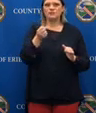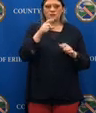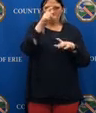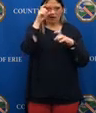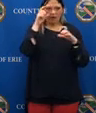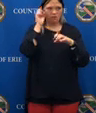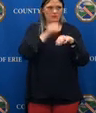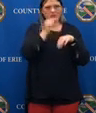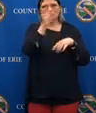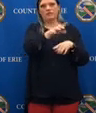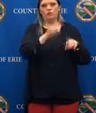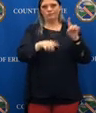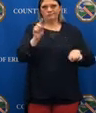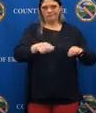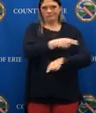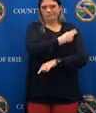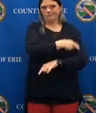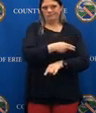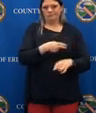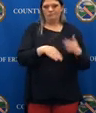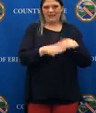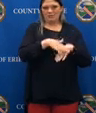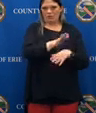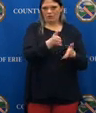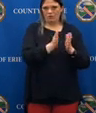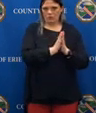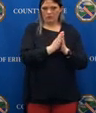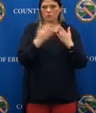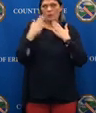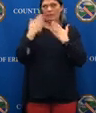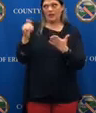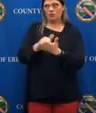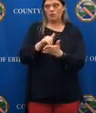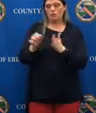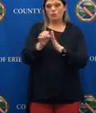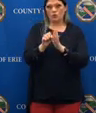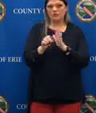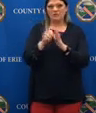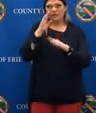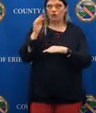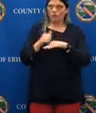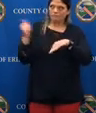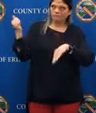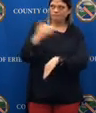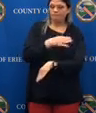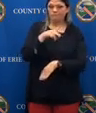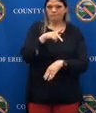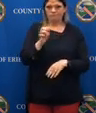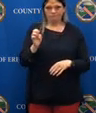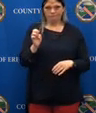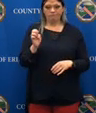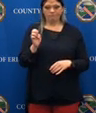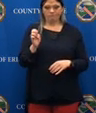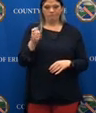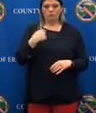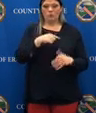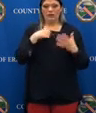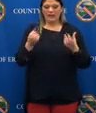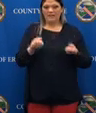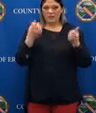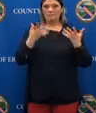to various hospitals based on the request today. So thank you to New York State for delivering those PPEs. We have a number of orders